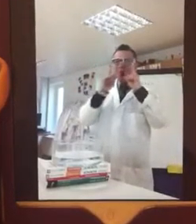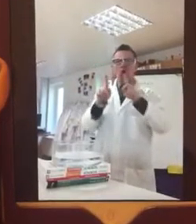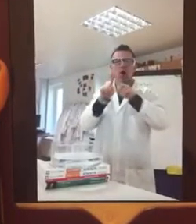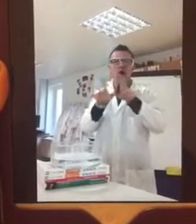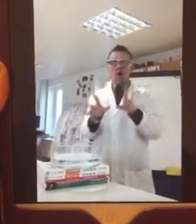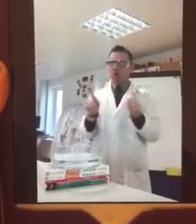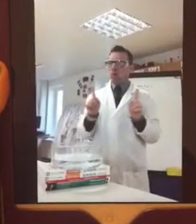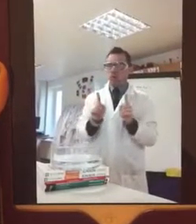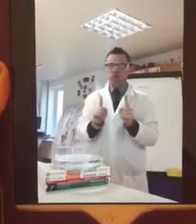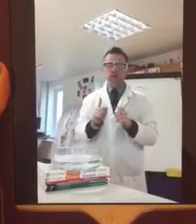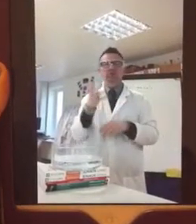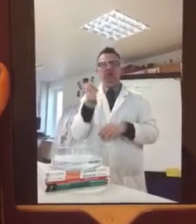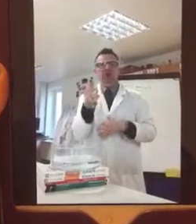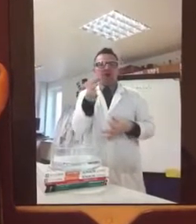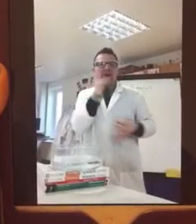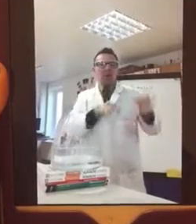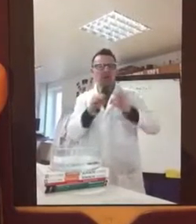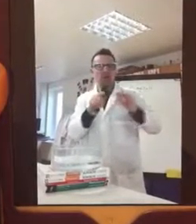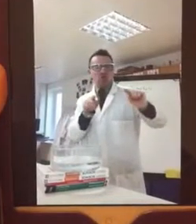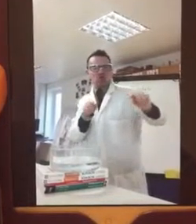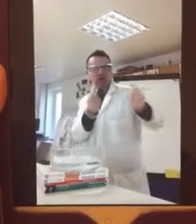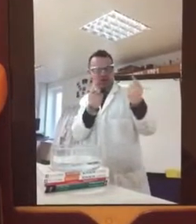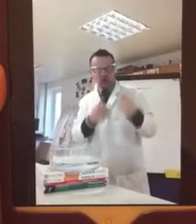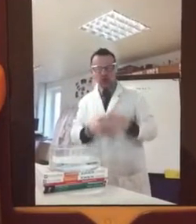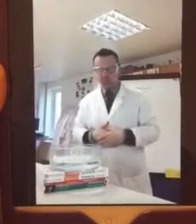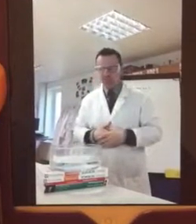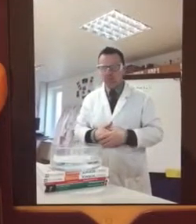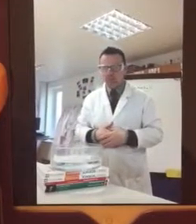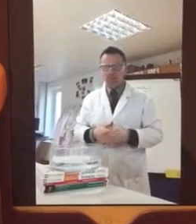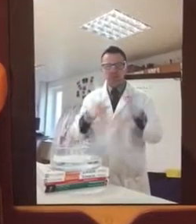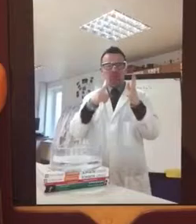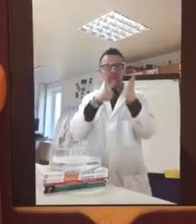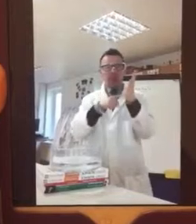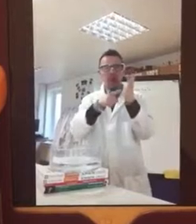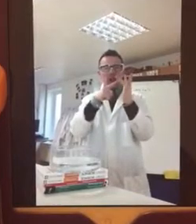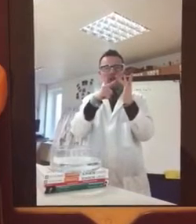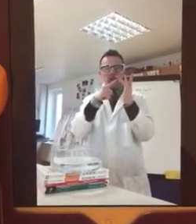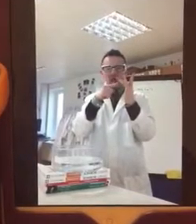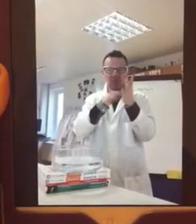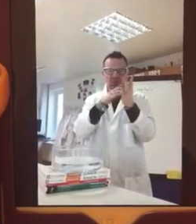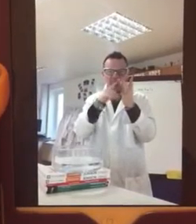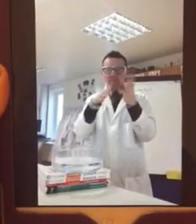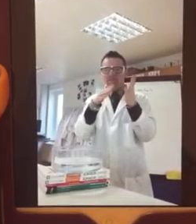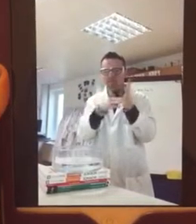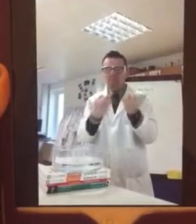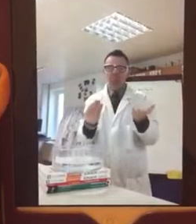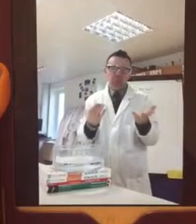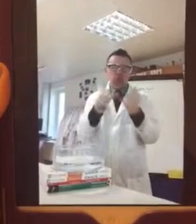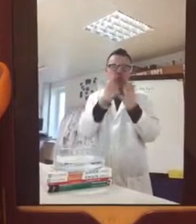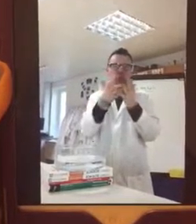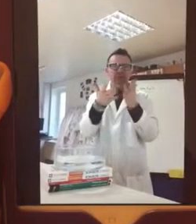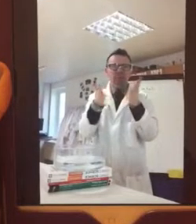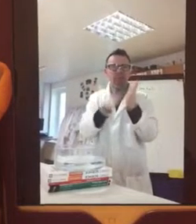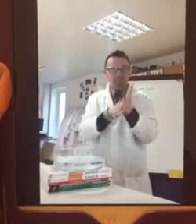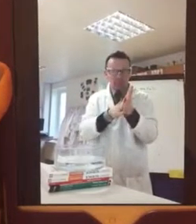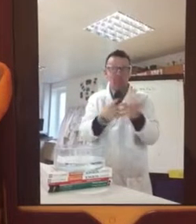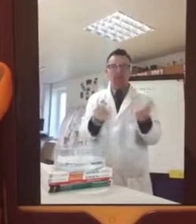So we're going to have a look at the physical state of these metals and then how they react. So we've got